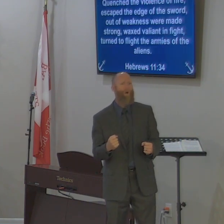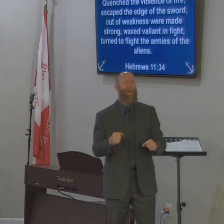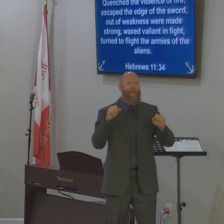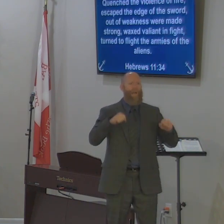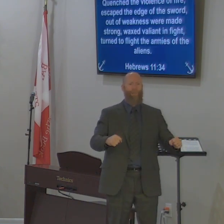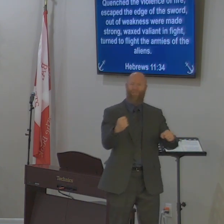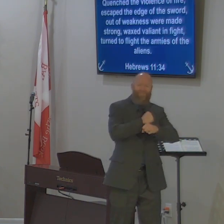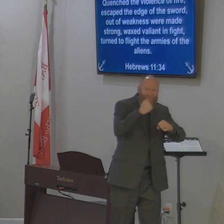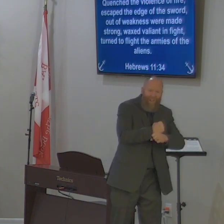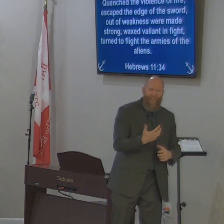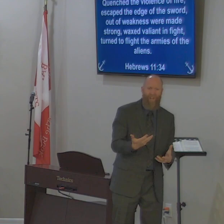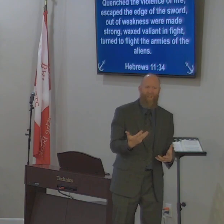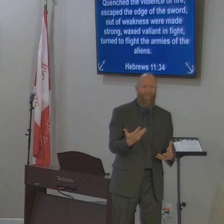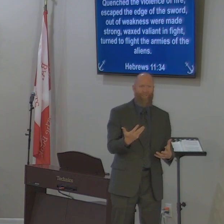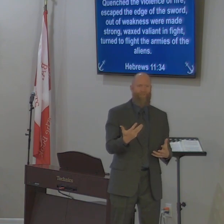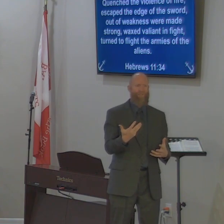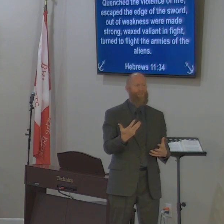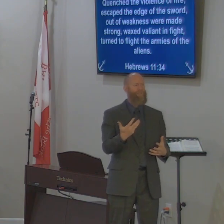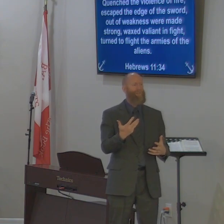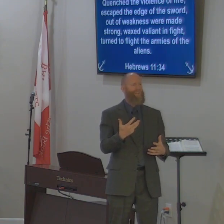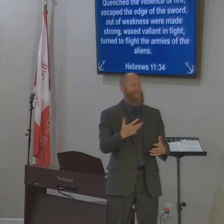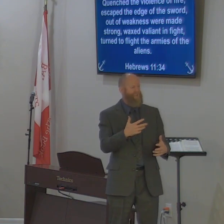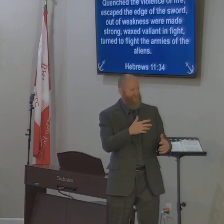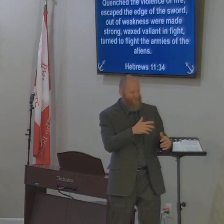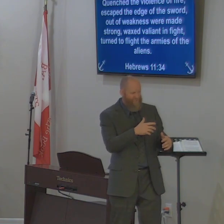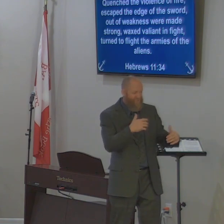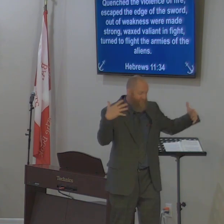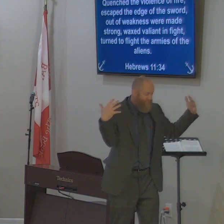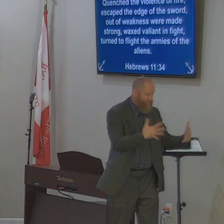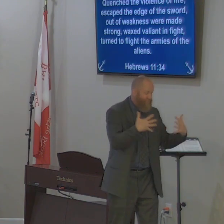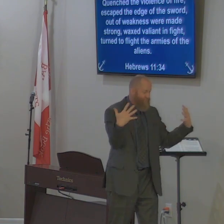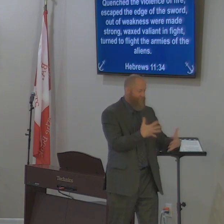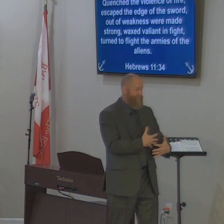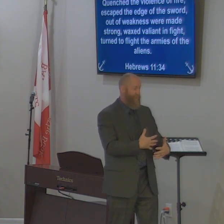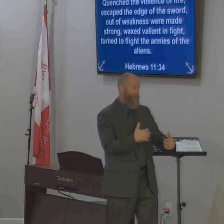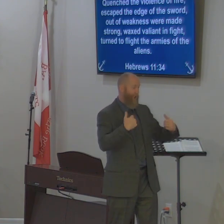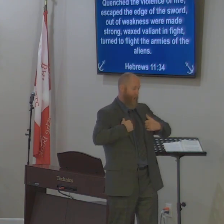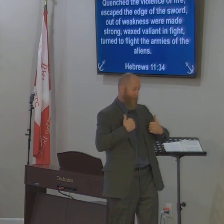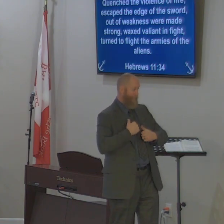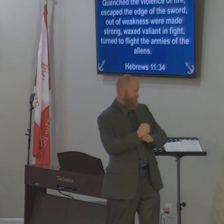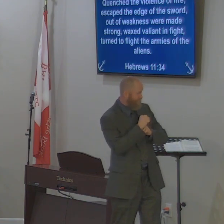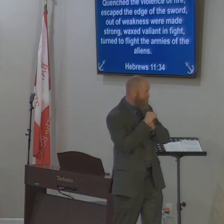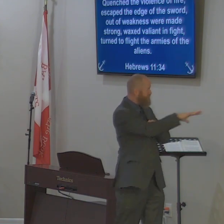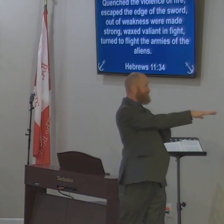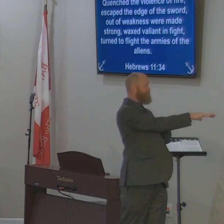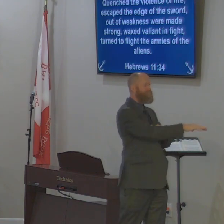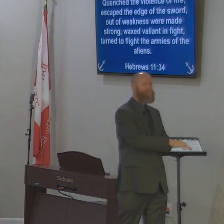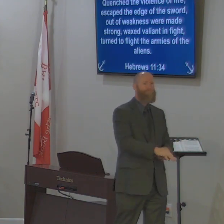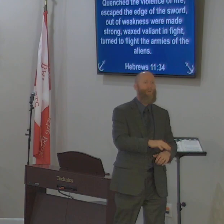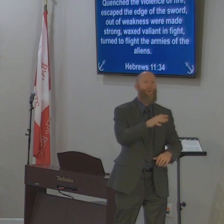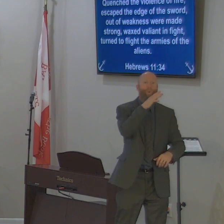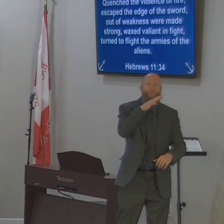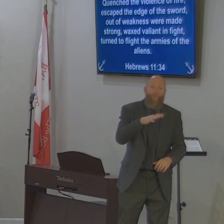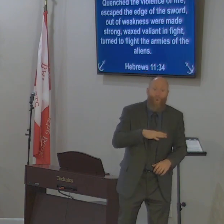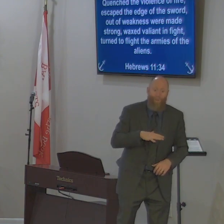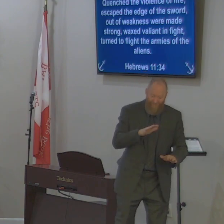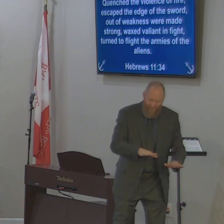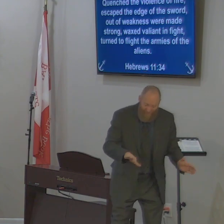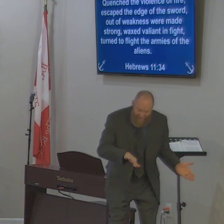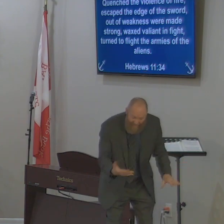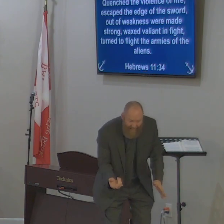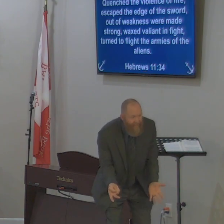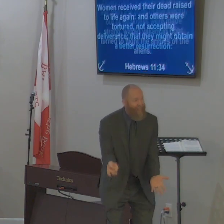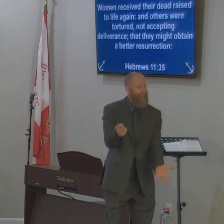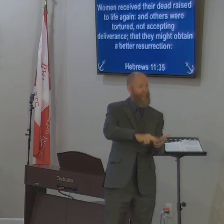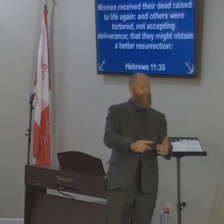fight, turned to flight the armies of the aliens. Women received their dead raised to life again, and others